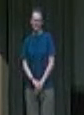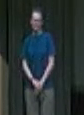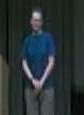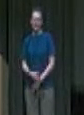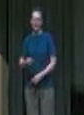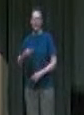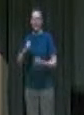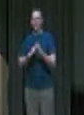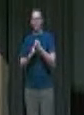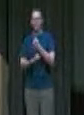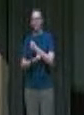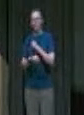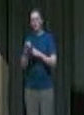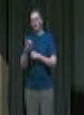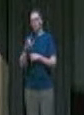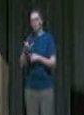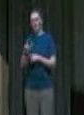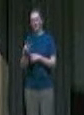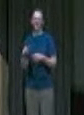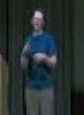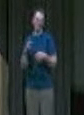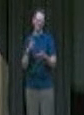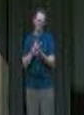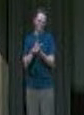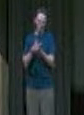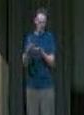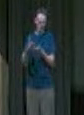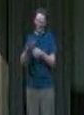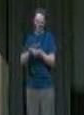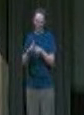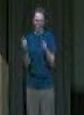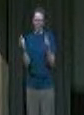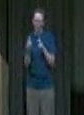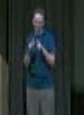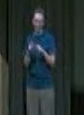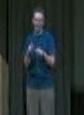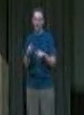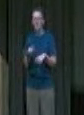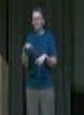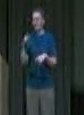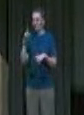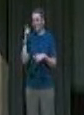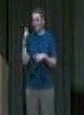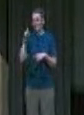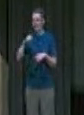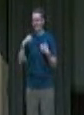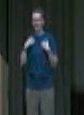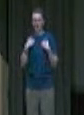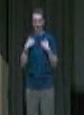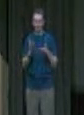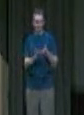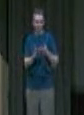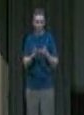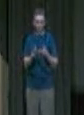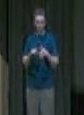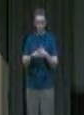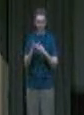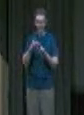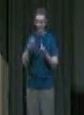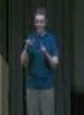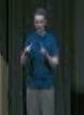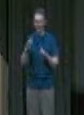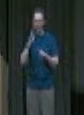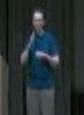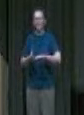High Bridge Trailhead, the parking lot's pretty small, so since we have to get barges launched from there, we'll